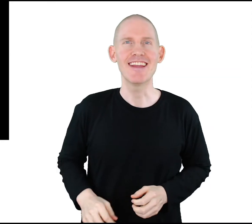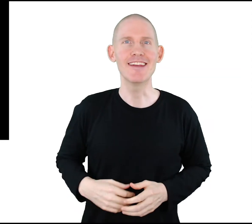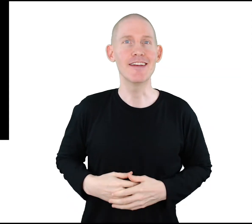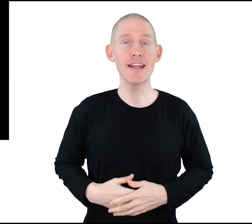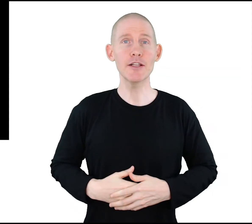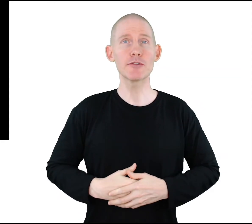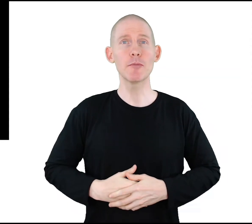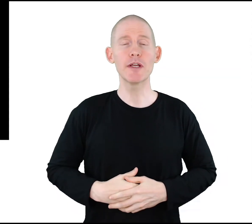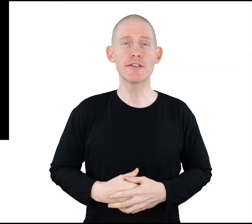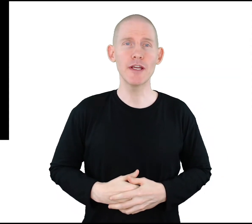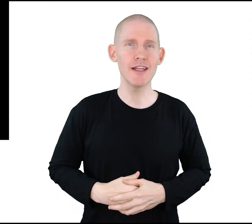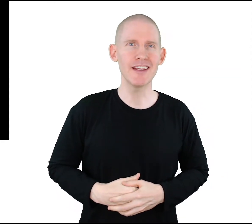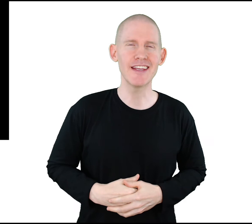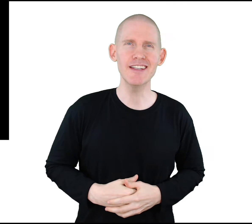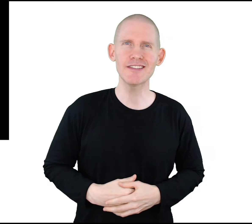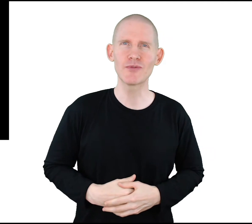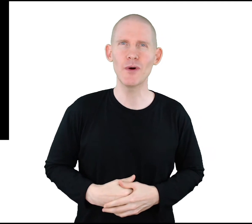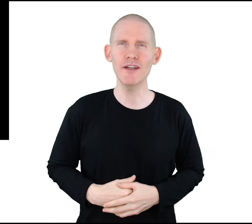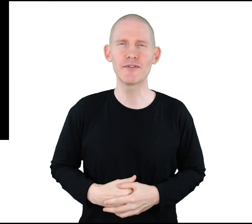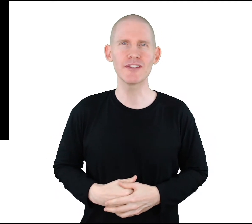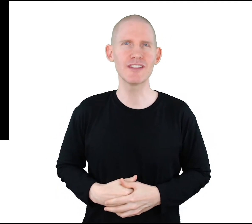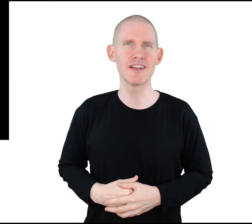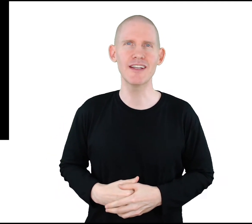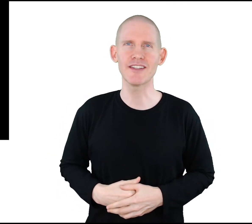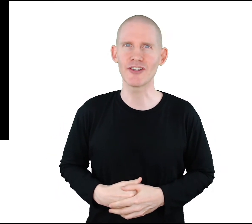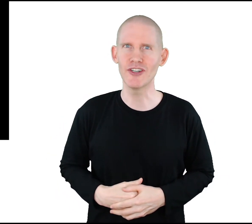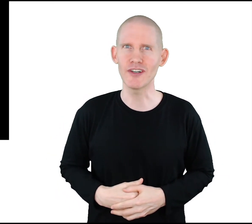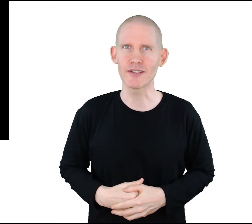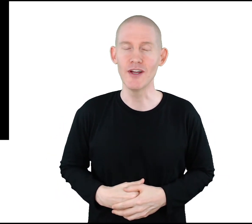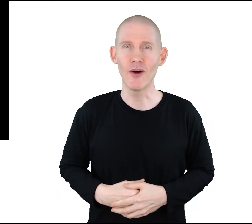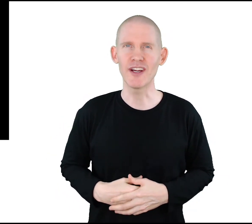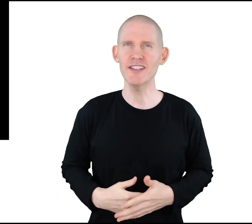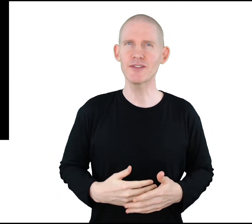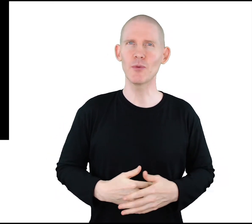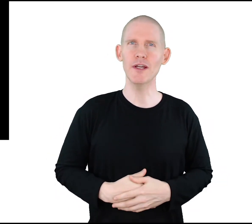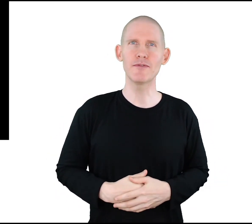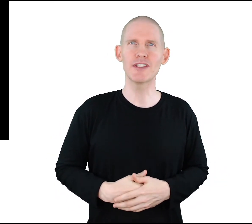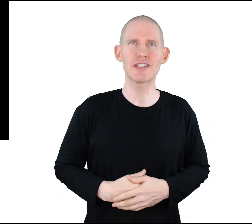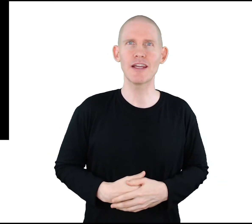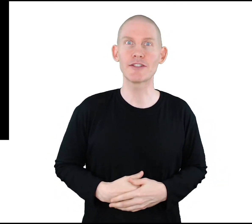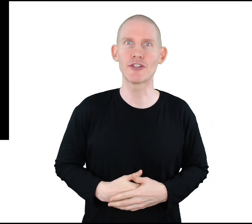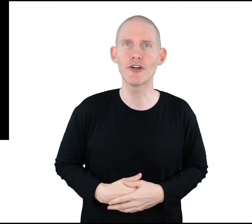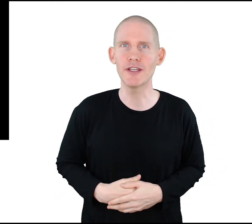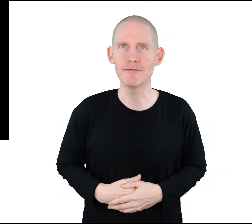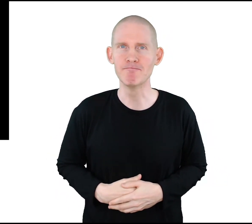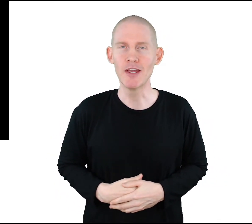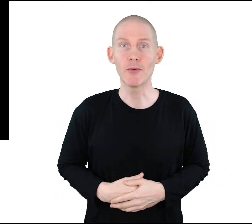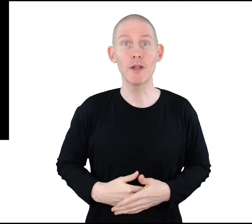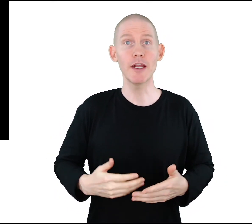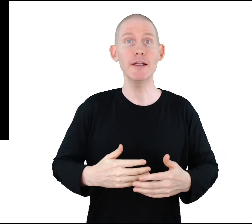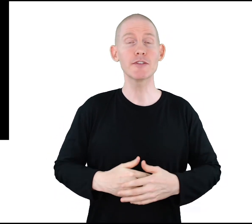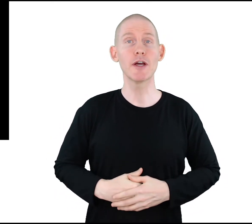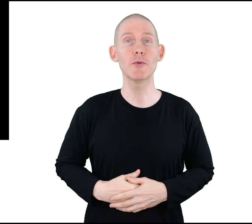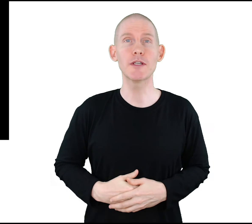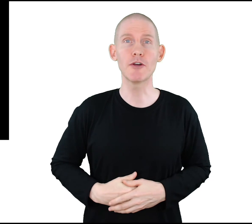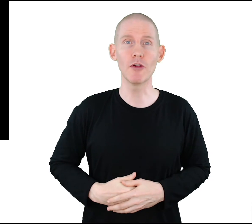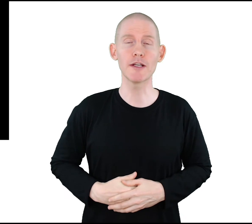In English, we might say, his wife doesn't like to cook, or his wife dislikes cooking. Well, in ASL, we can go like